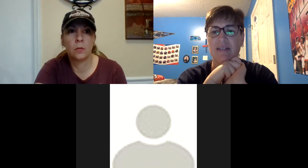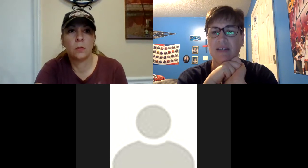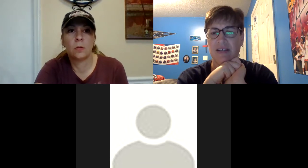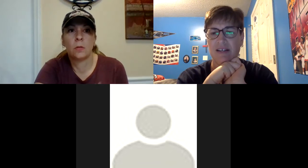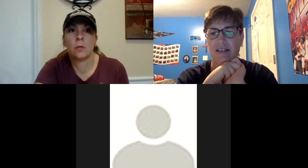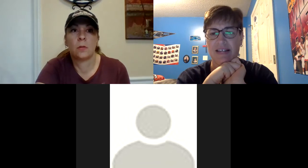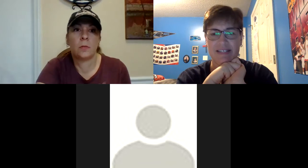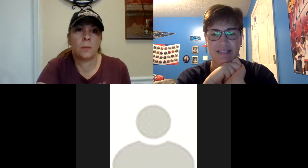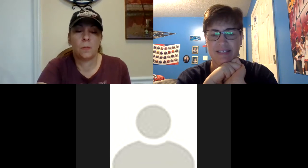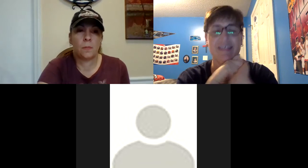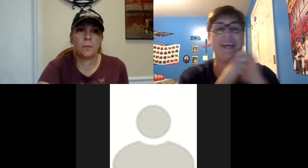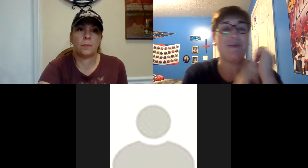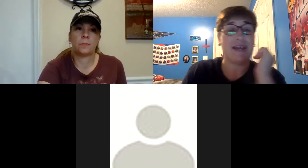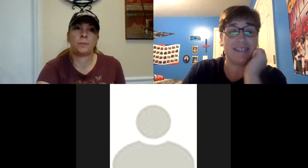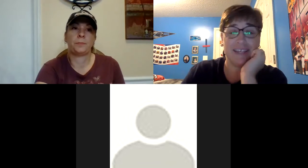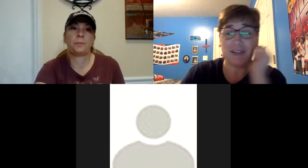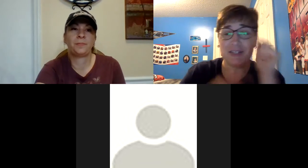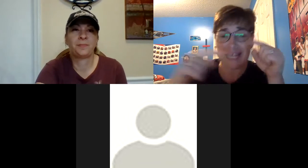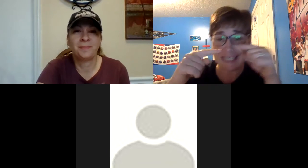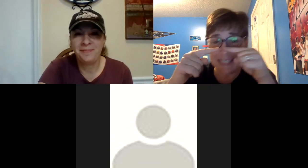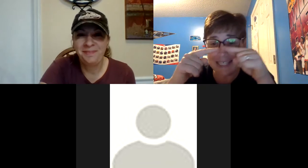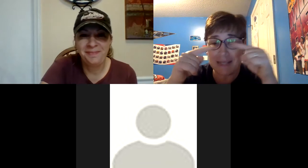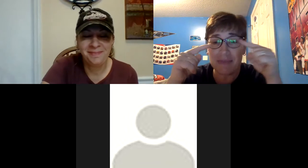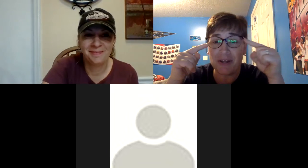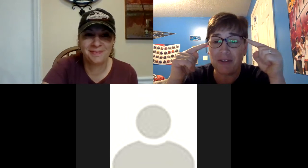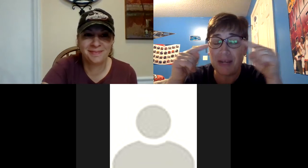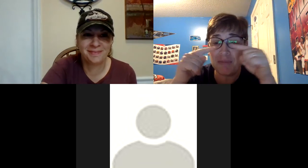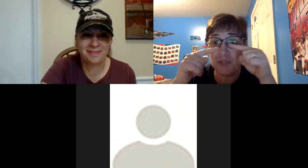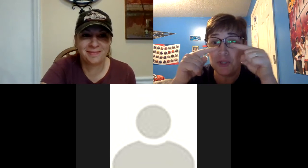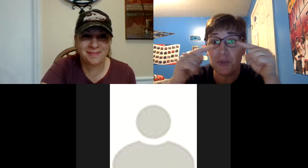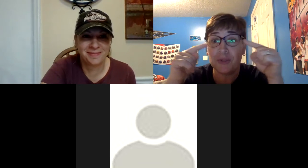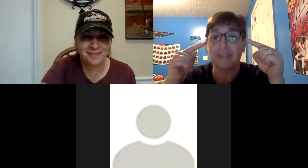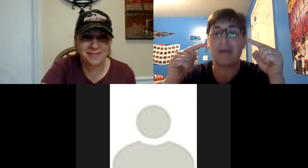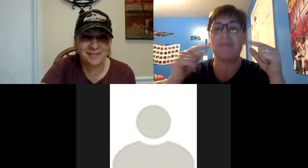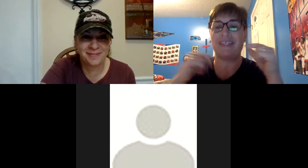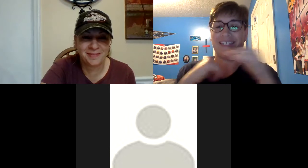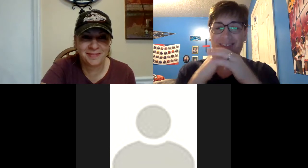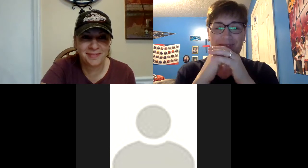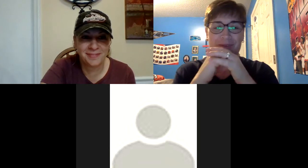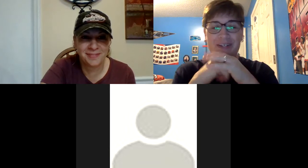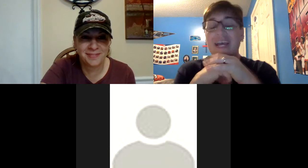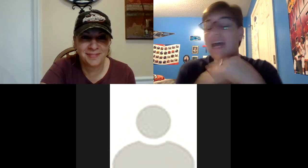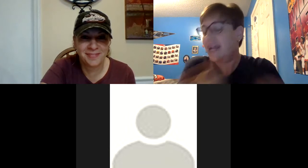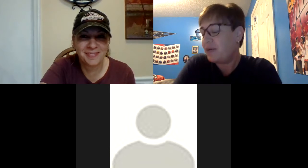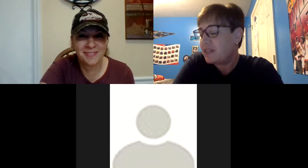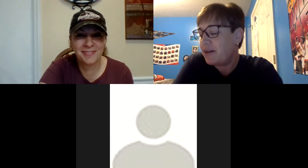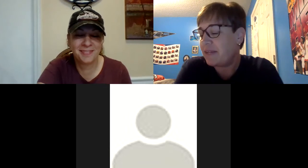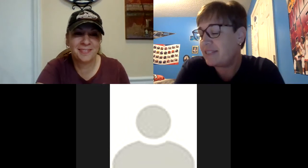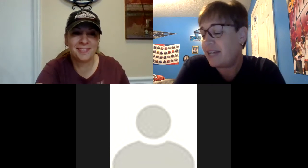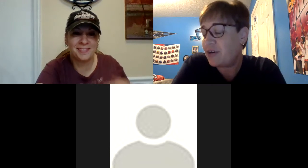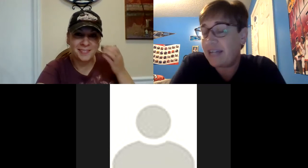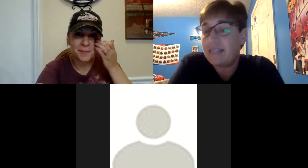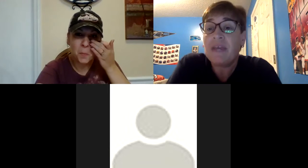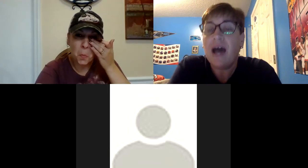my glasses. Anyways, it looks like it says something on there like blue or something. It's really weird. Anyway, sorry, I'm